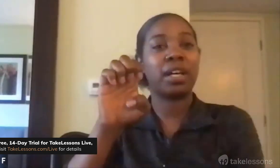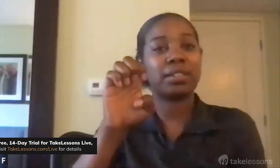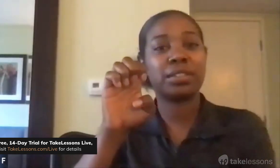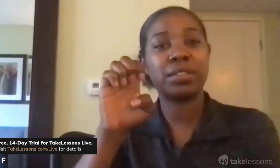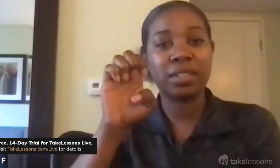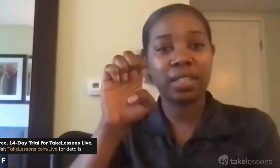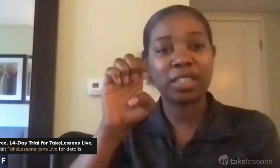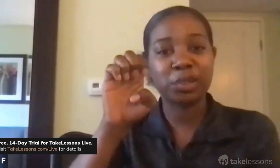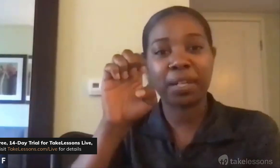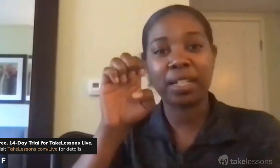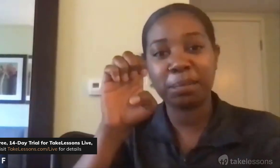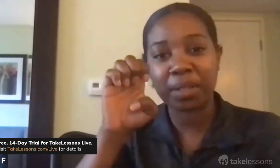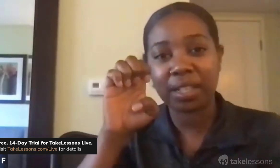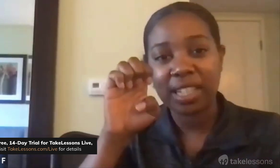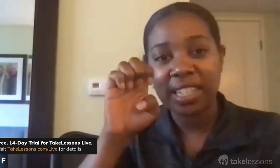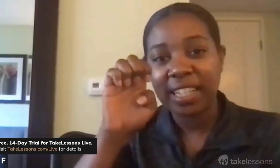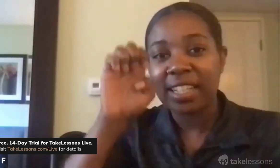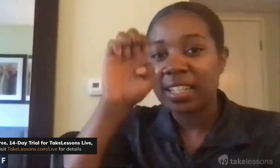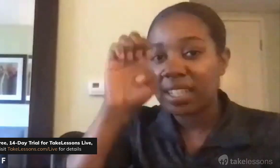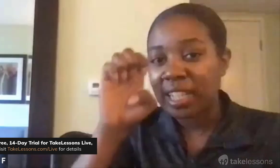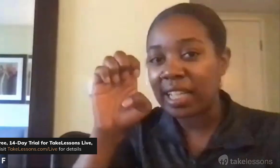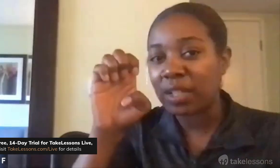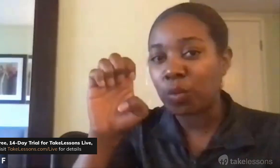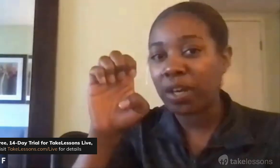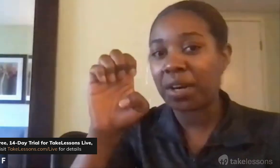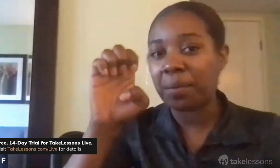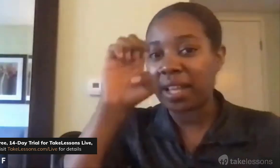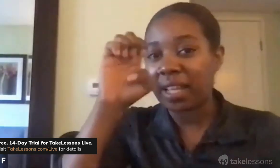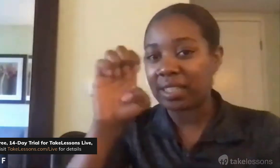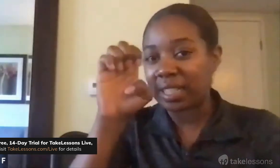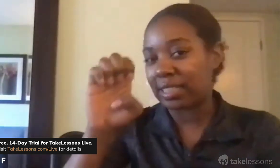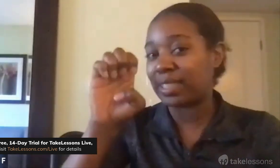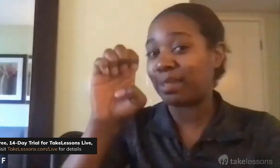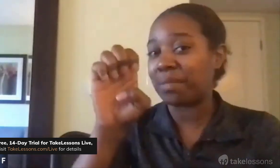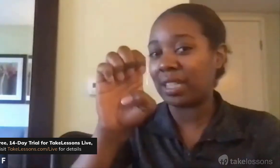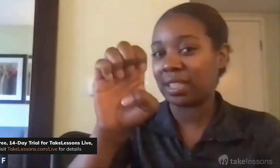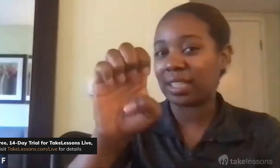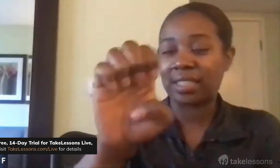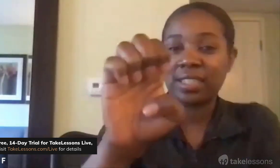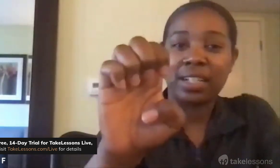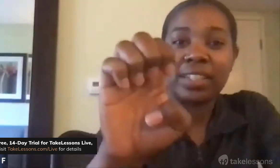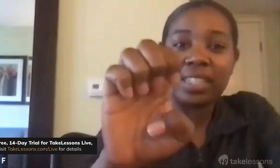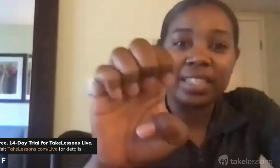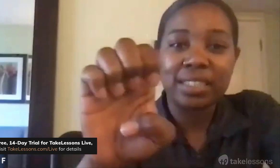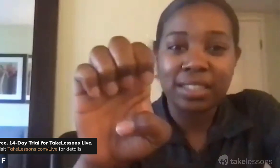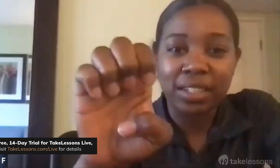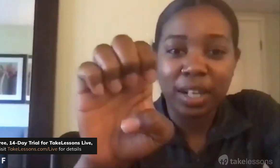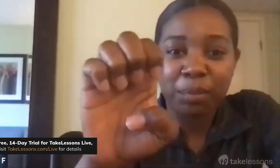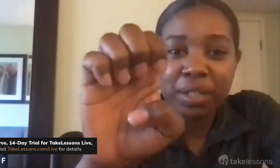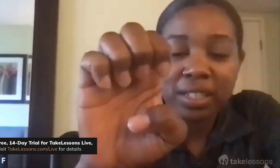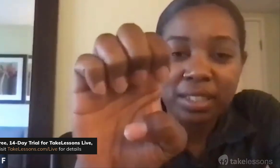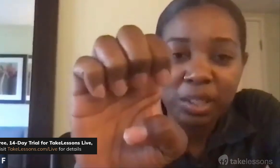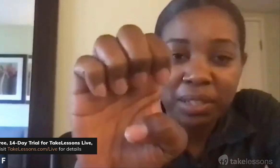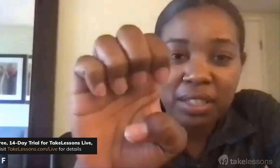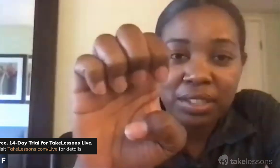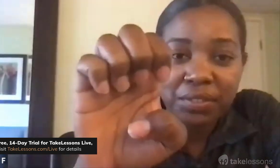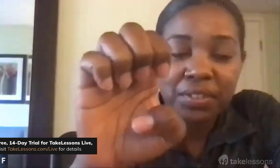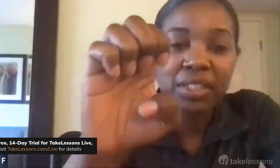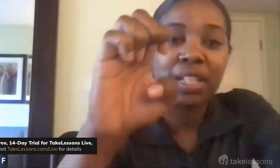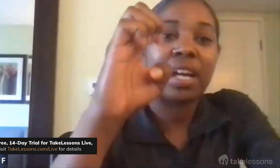how to explain it, but in a weird way, it does to me look like the letter E. So I'll bring it a little bit closer for you